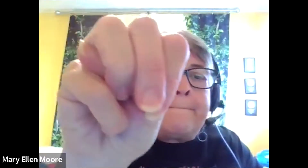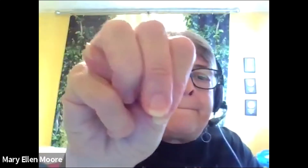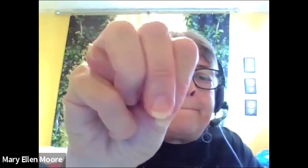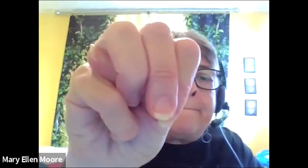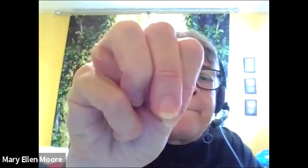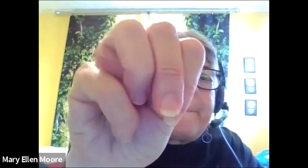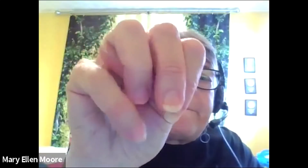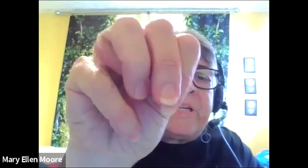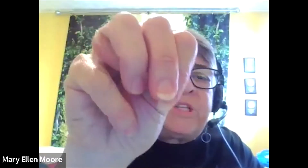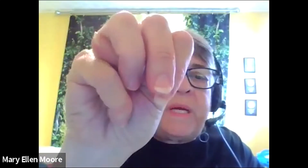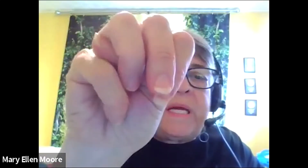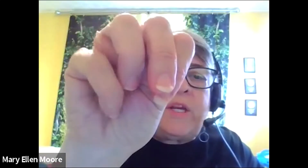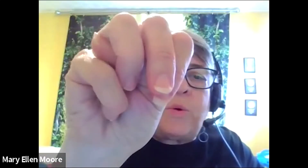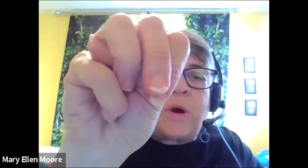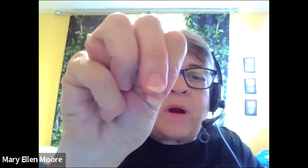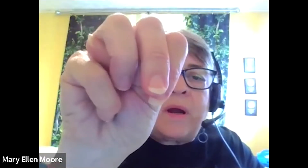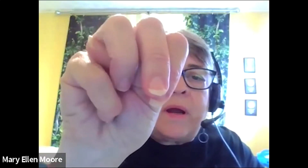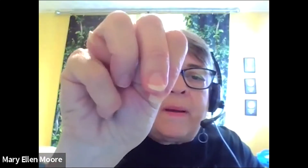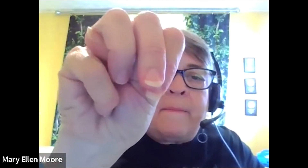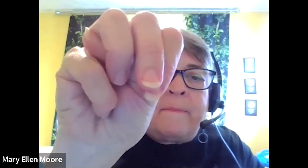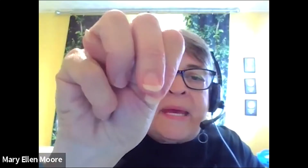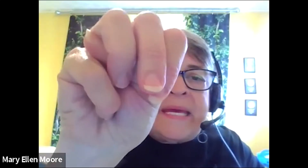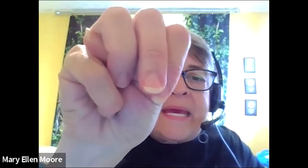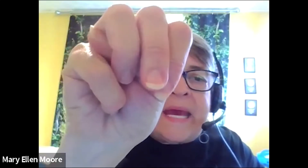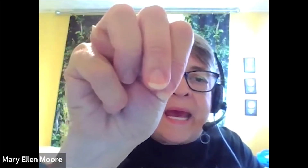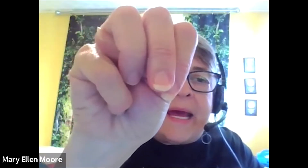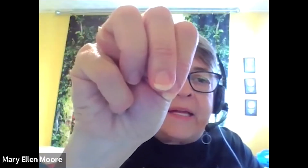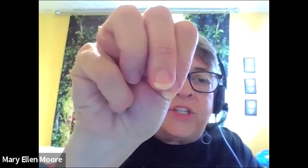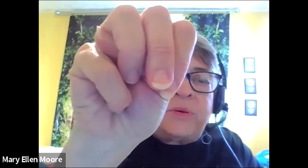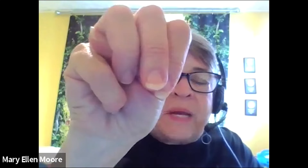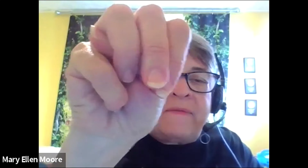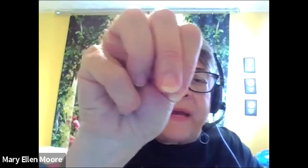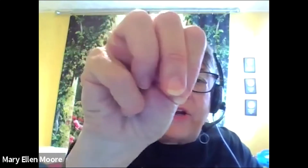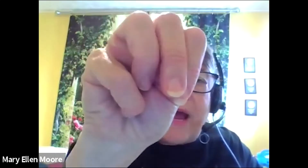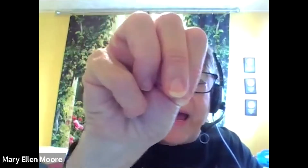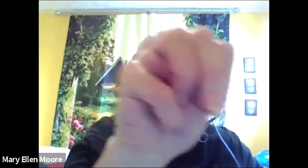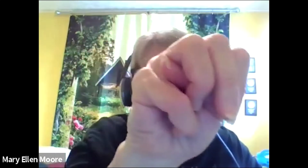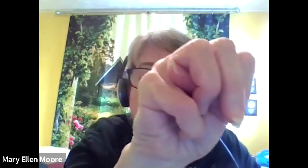M between your pinky and your ring finger, M.